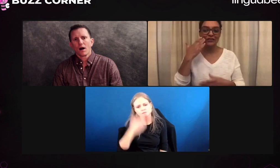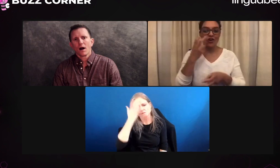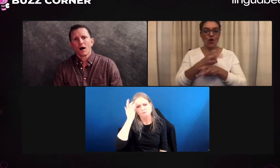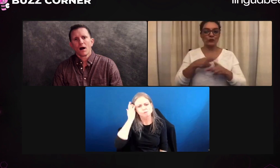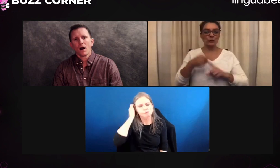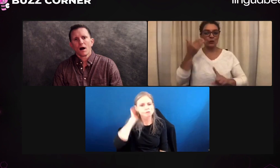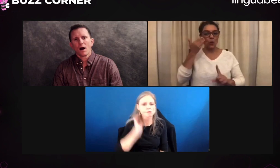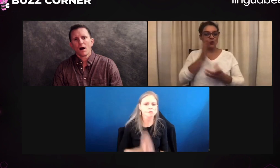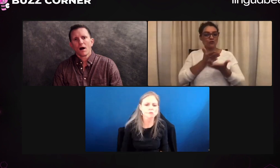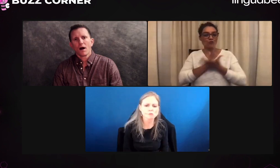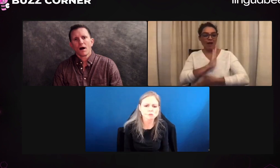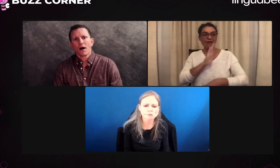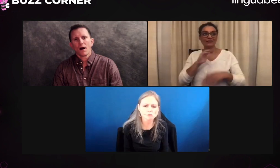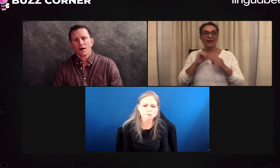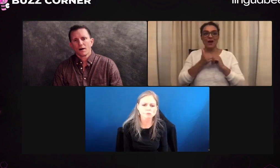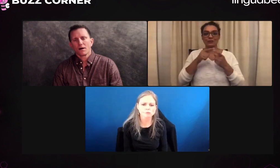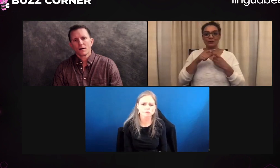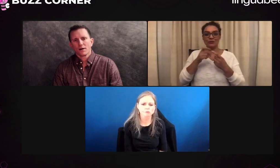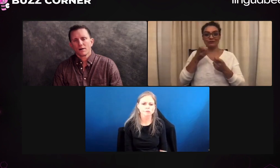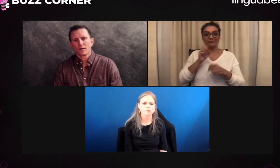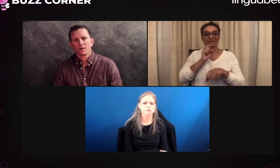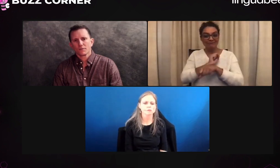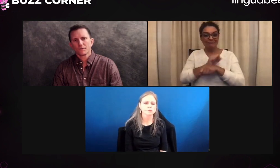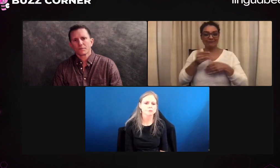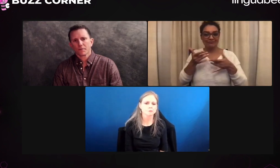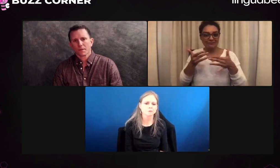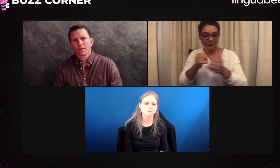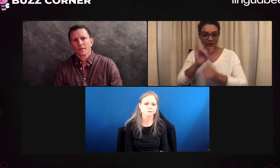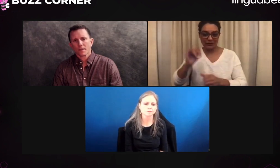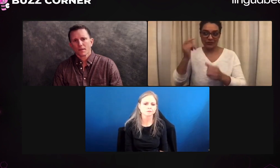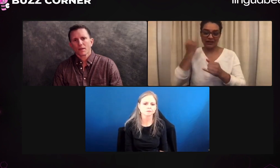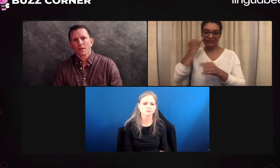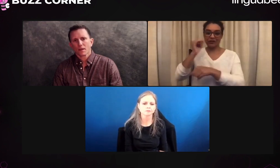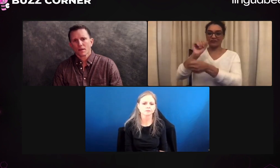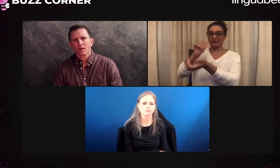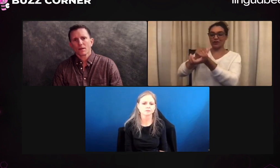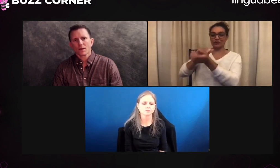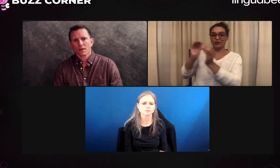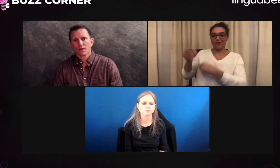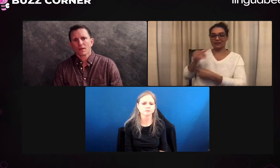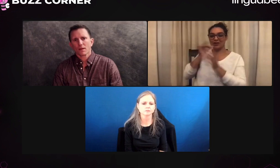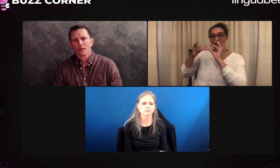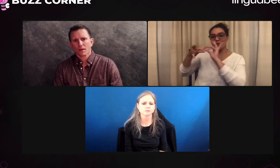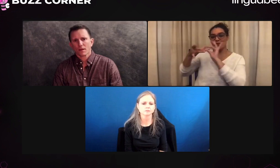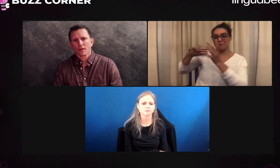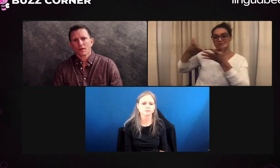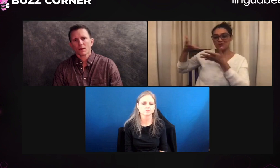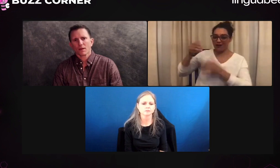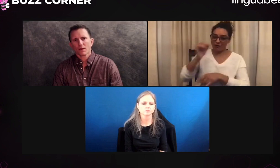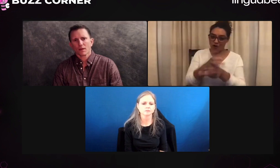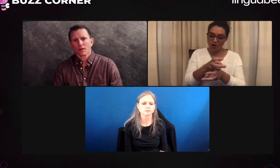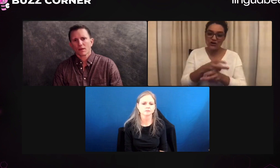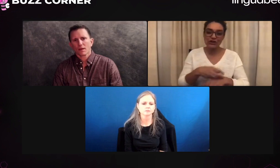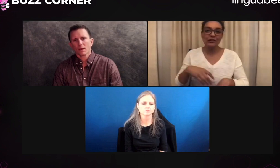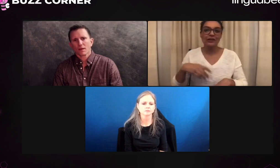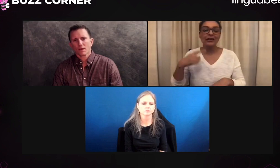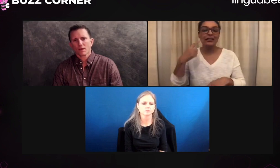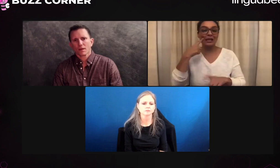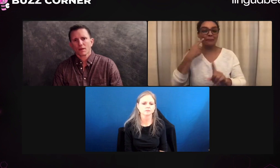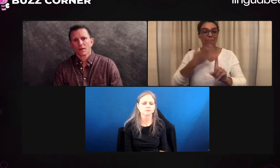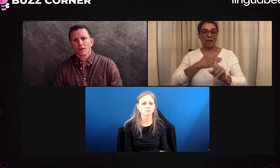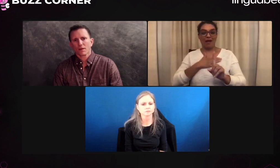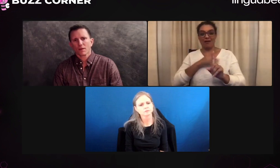yes. That is a great answer. And thinking or in regards to your rights and realizing that you had the right